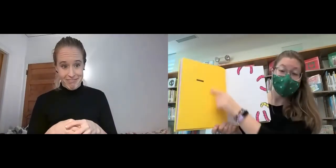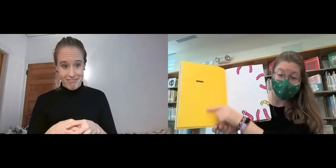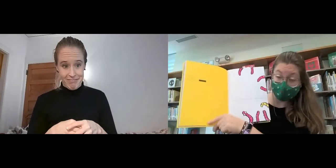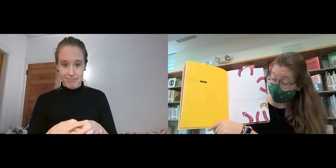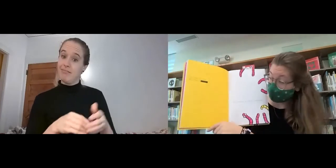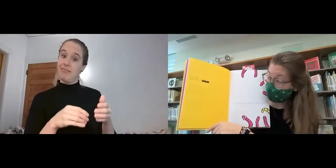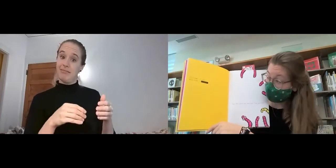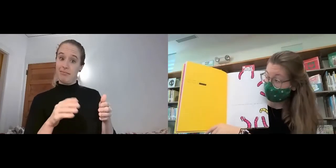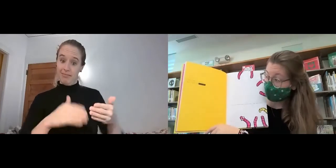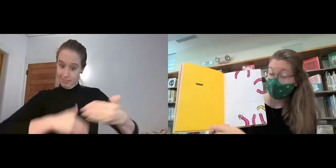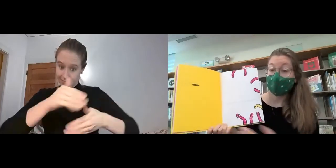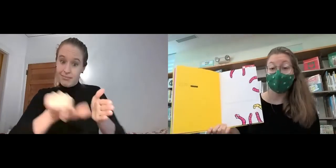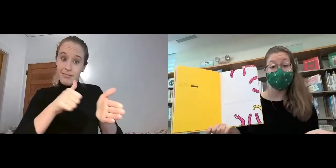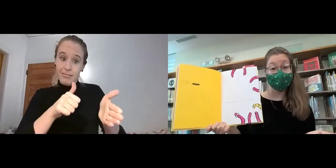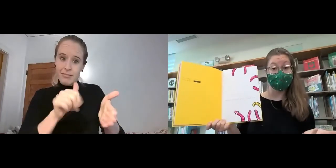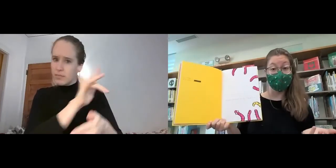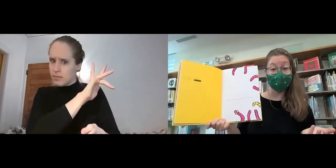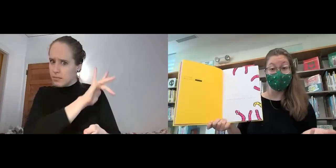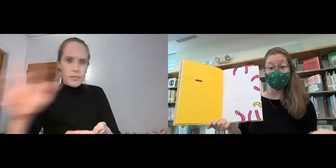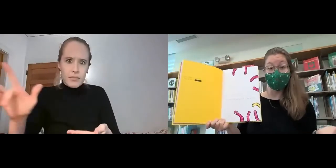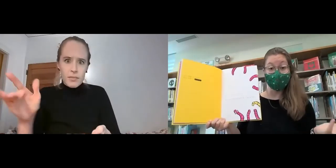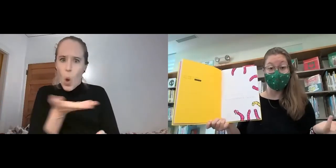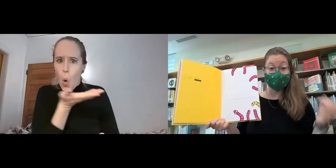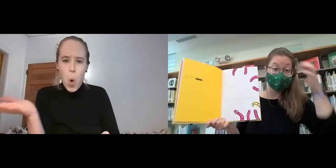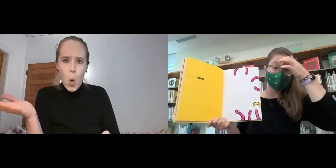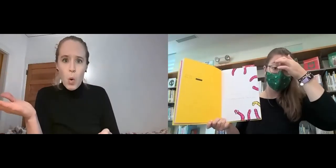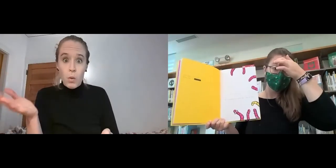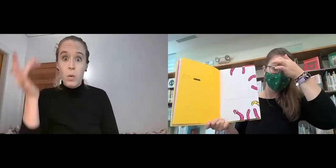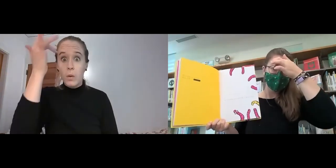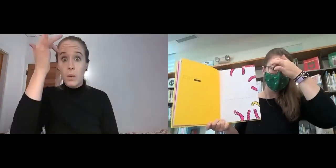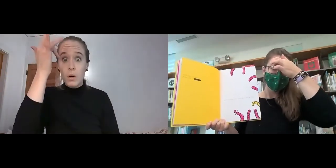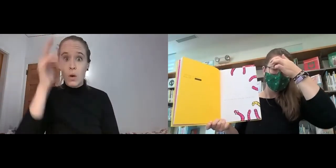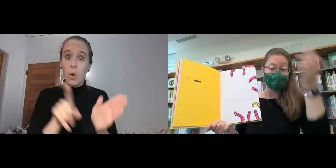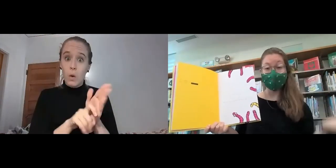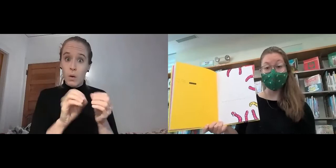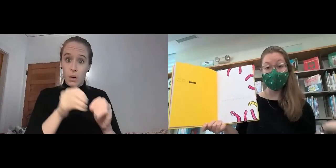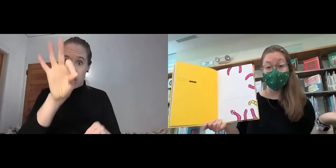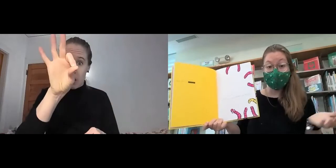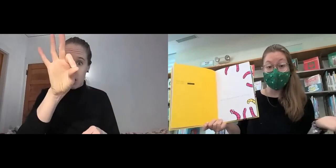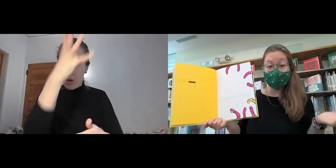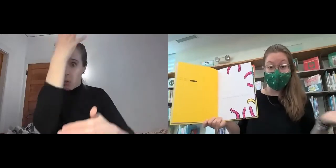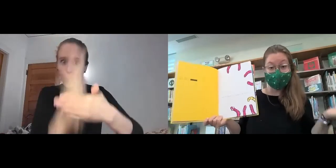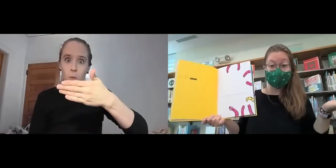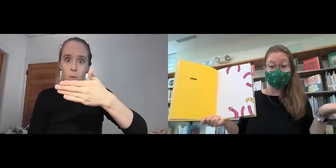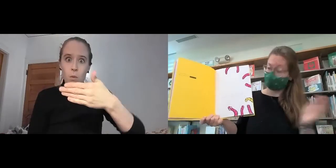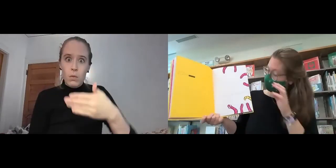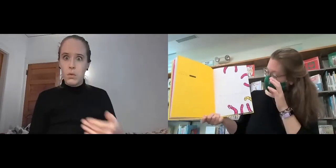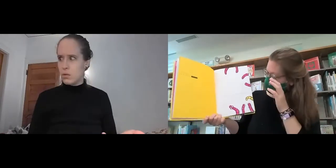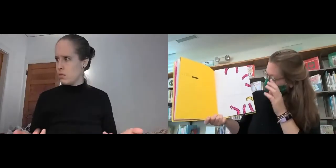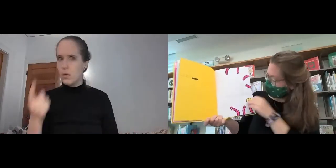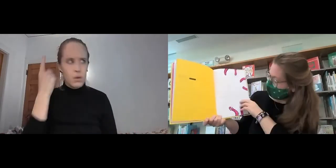This page is blank because worm 9 is missing. I wonder where worm 9 went.